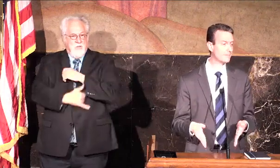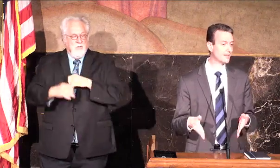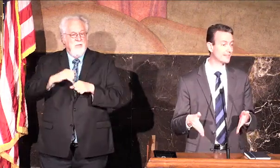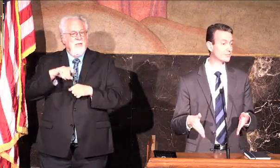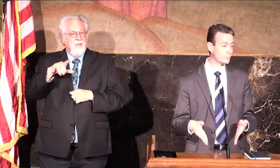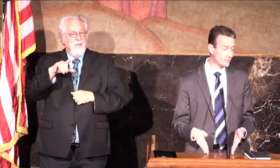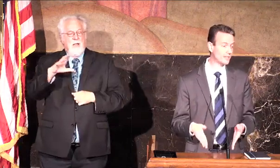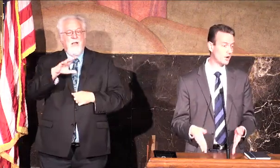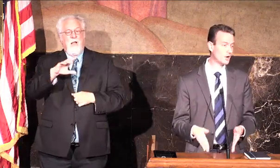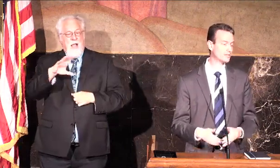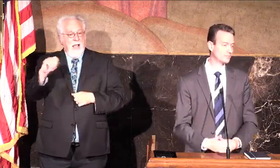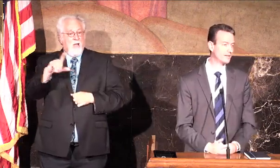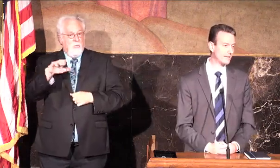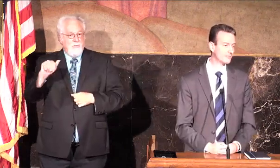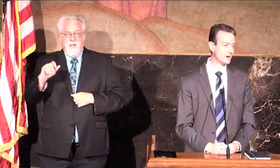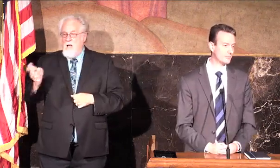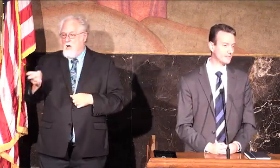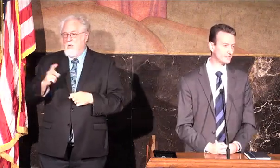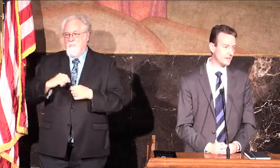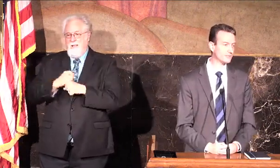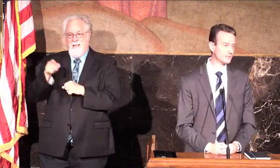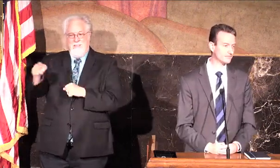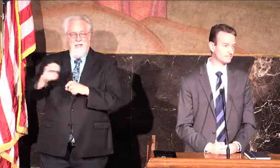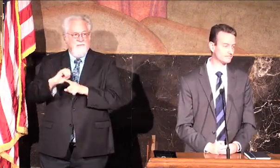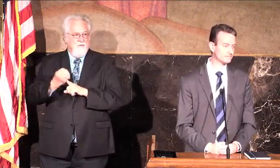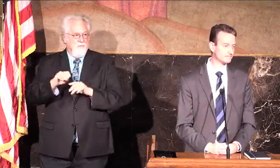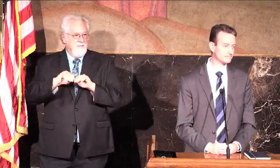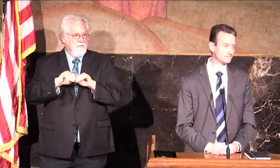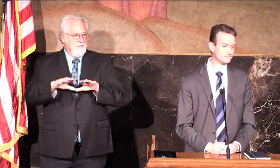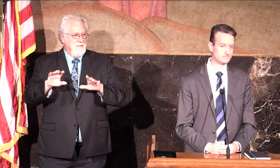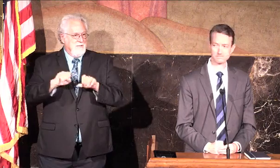Louisiana, that it's really hard to make that environment safe.